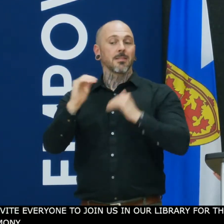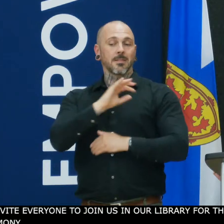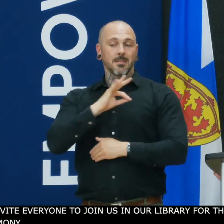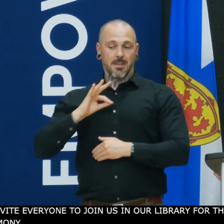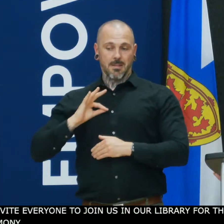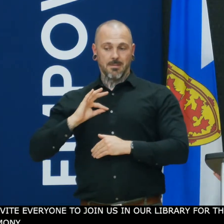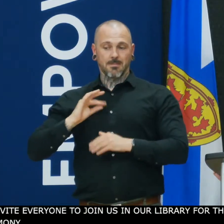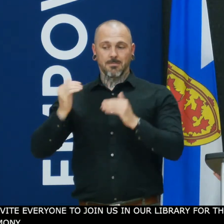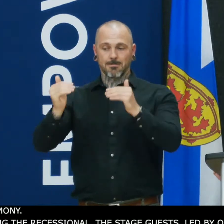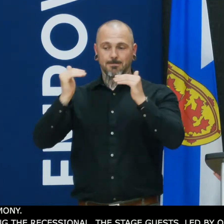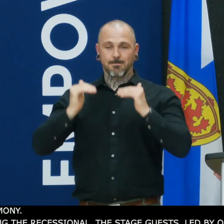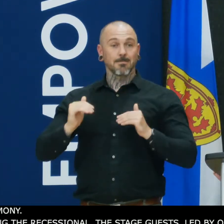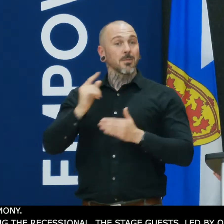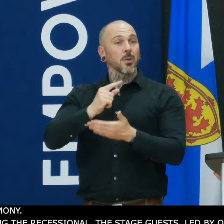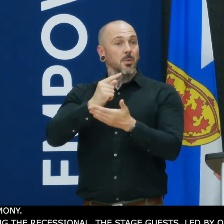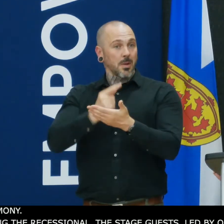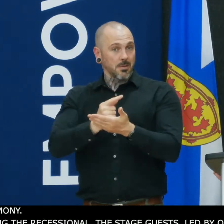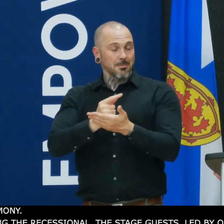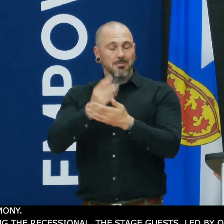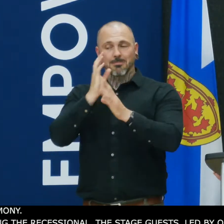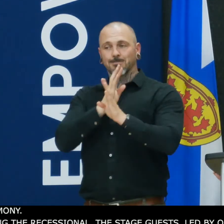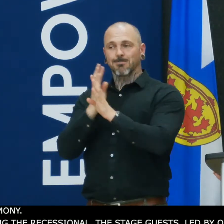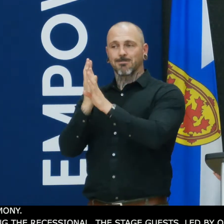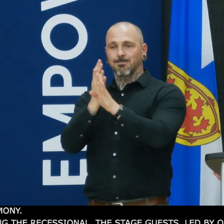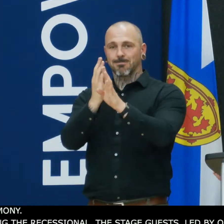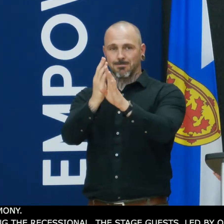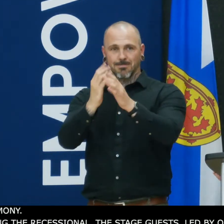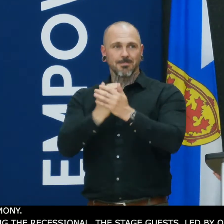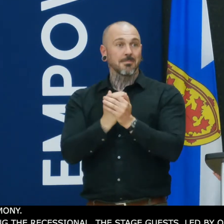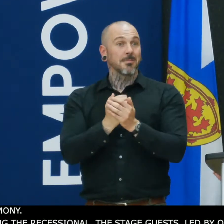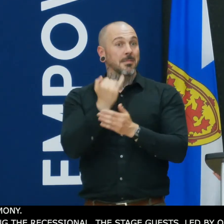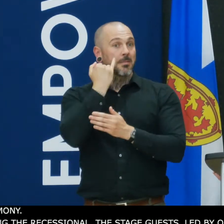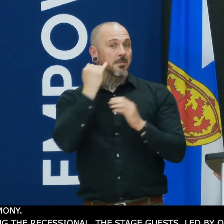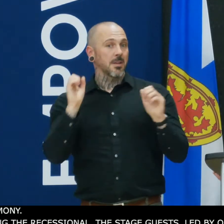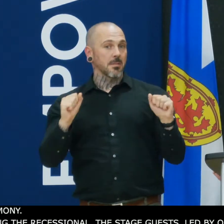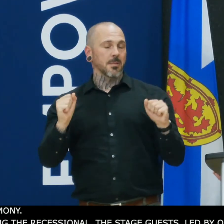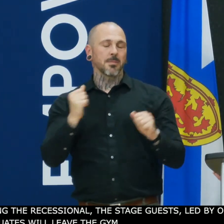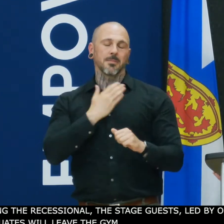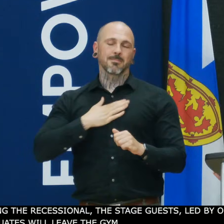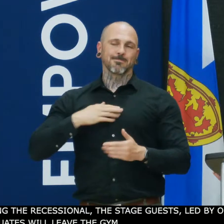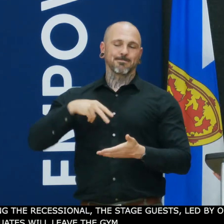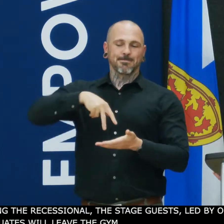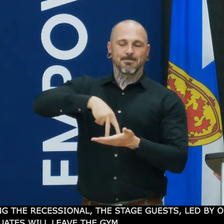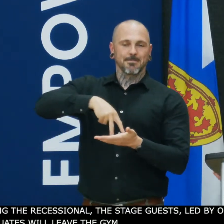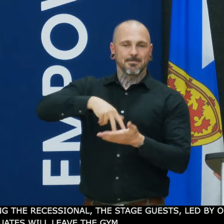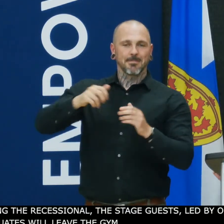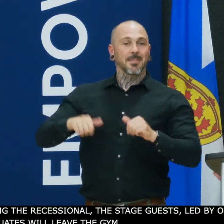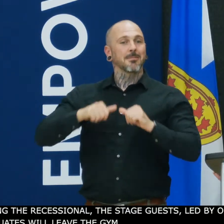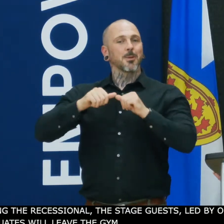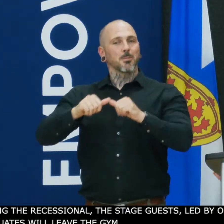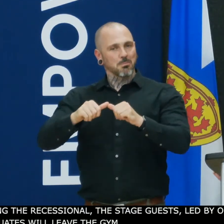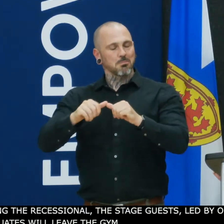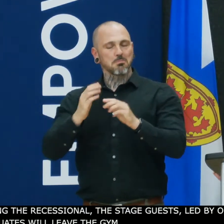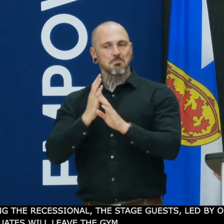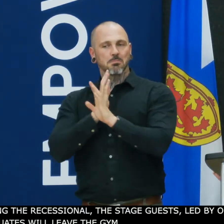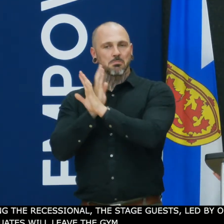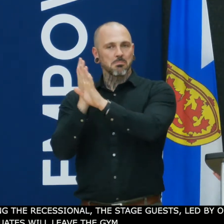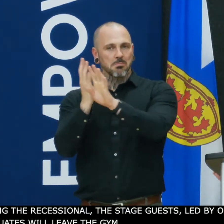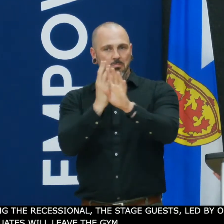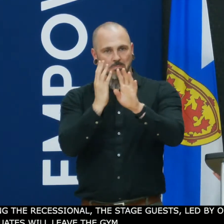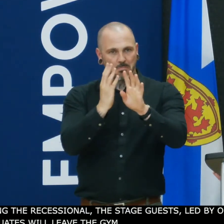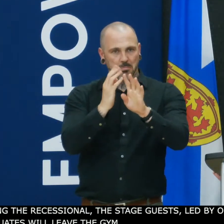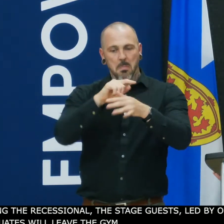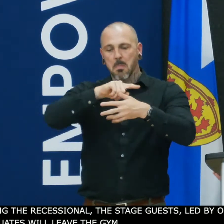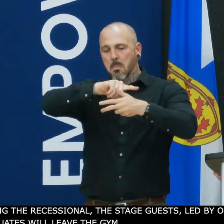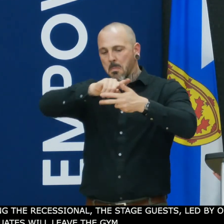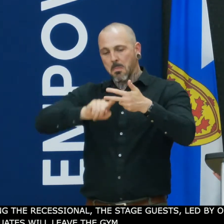gym. Please stand for the recessional as you are able and remain standing until the stage party, staff, and